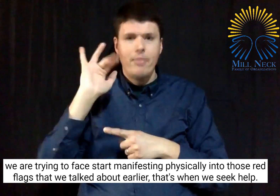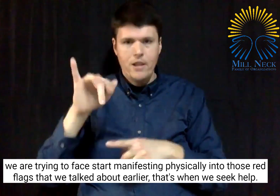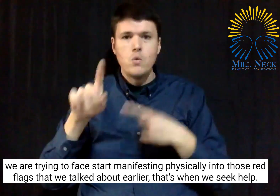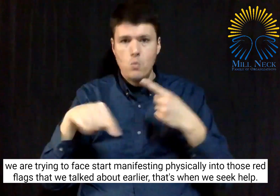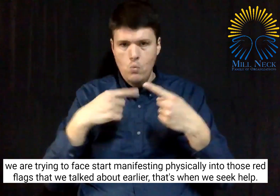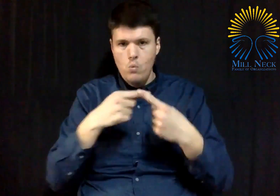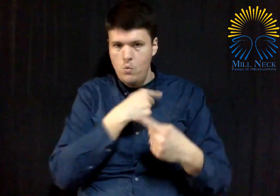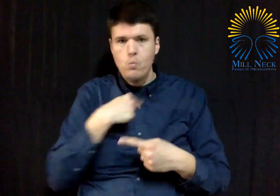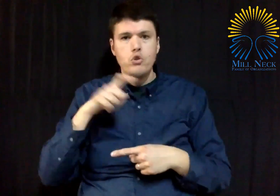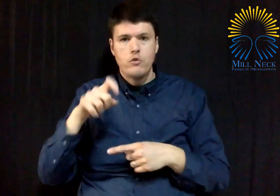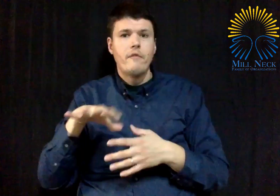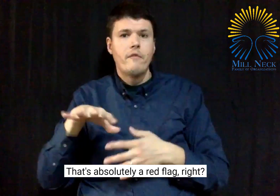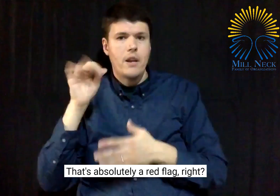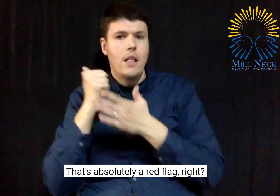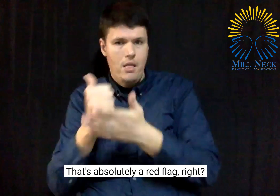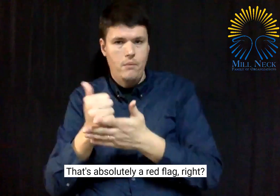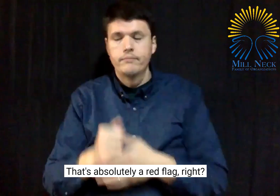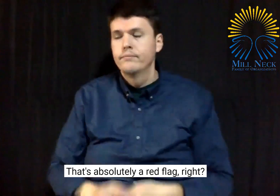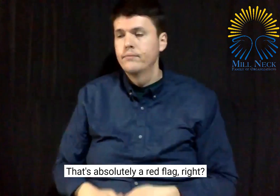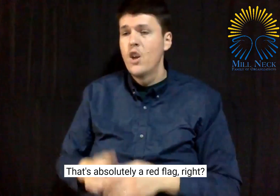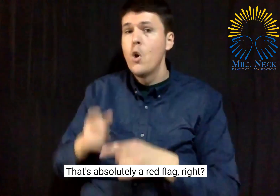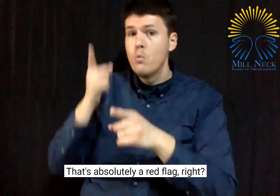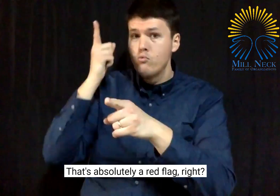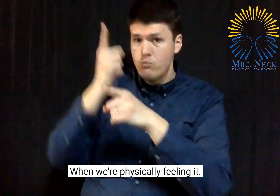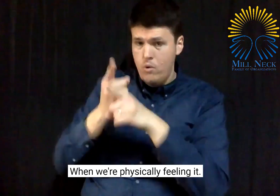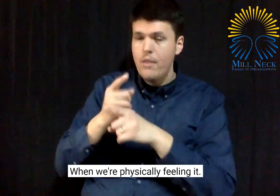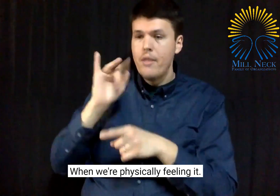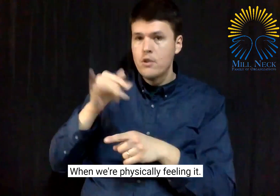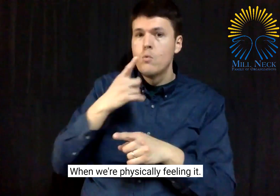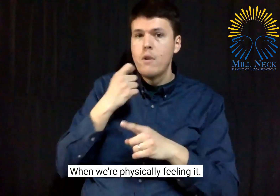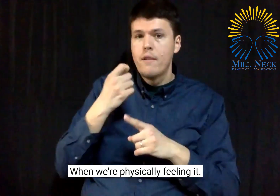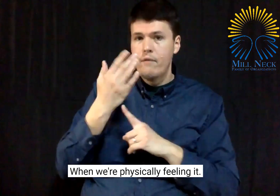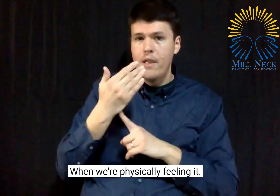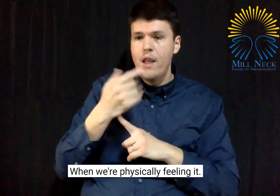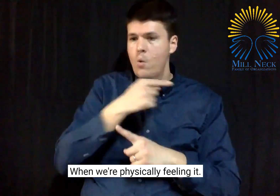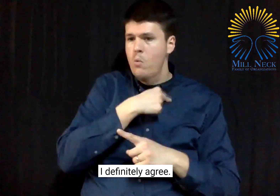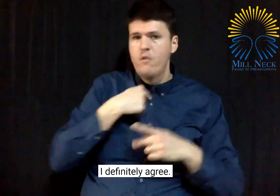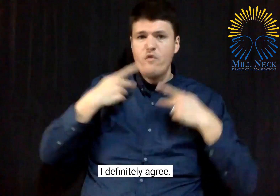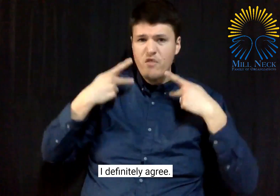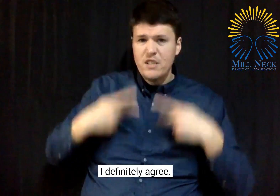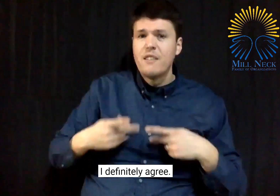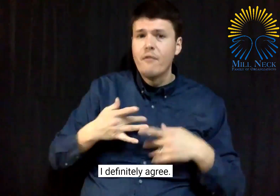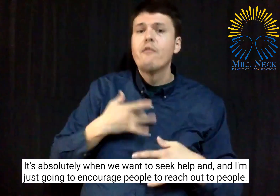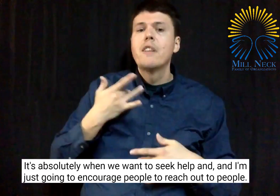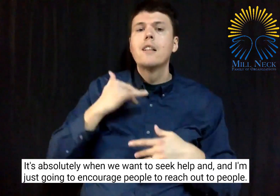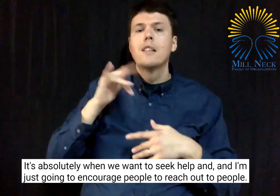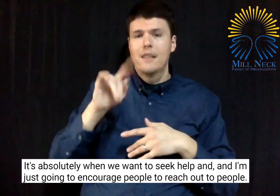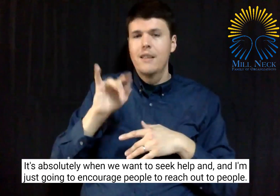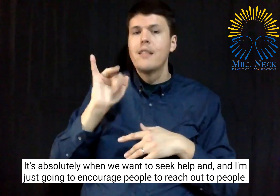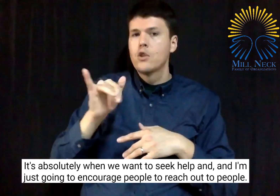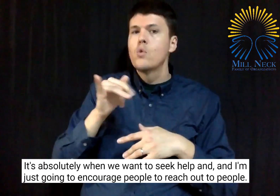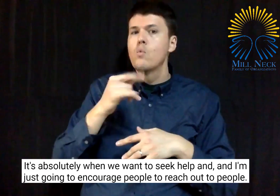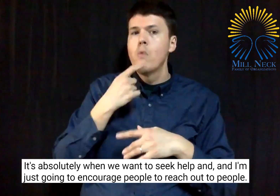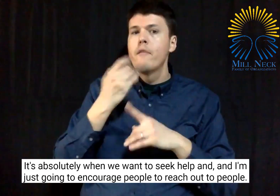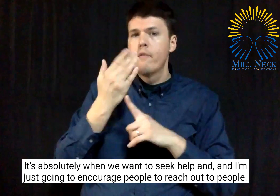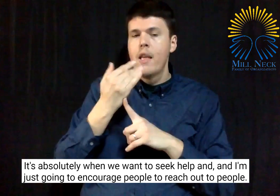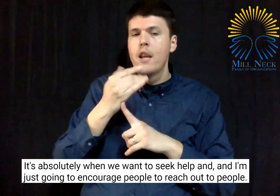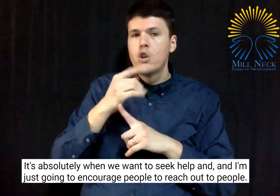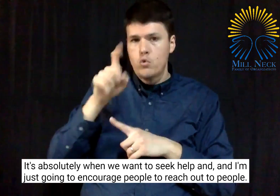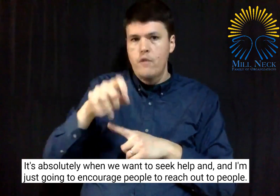help. That's absolutely a red flag, right? When we're physically feeling it, I definitely agree. That's absolutely when we want to seek help. And